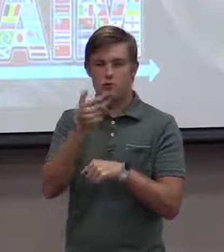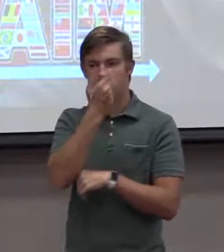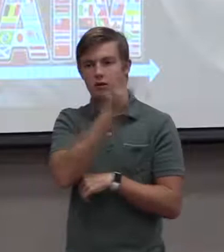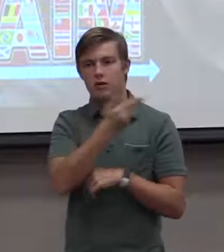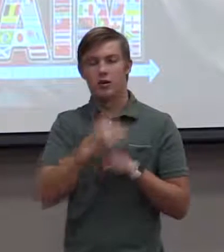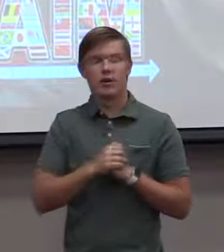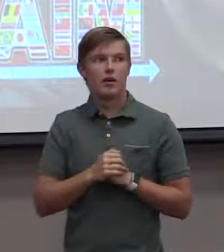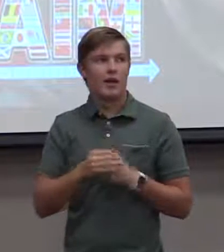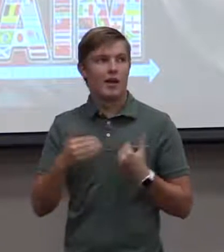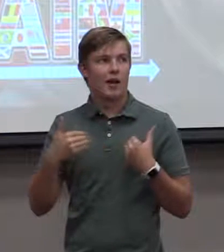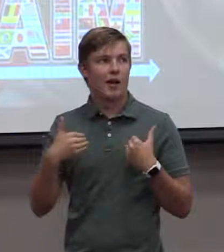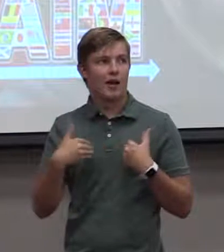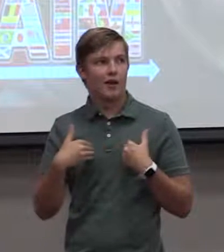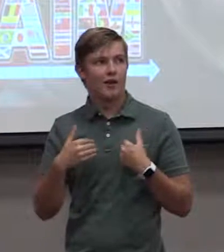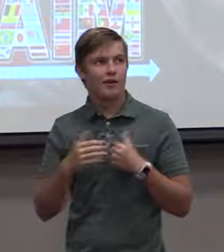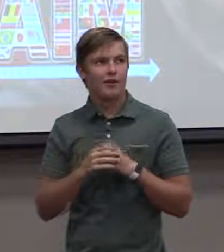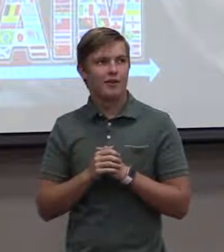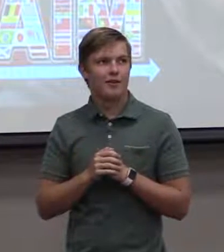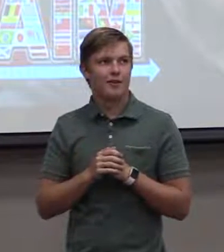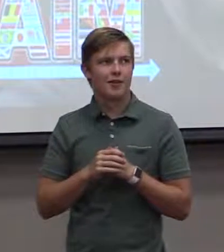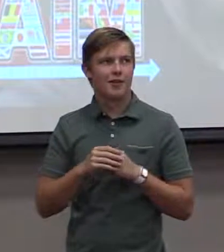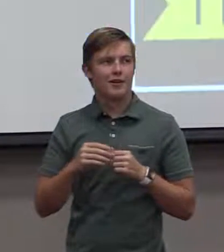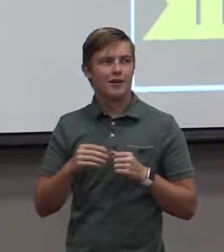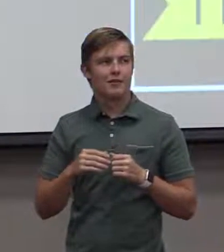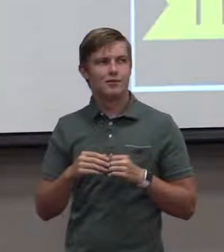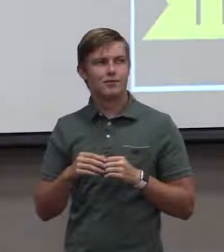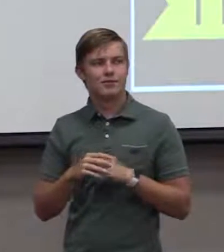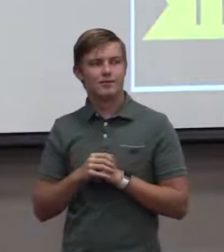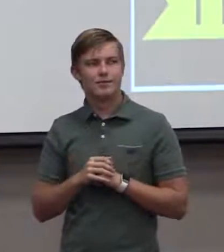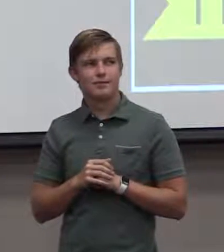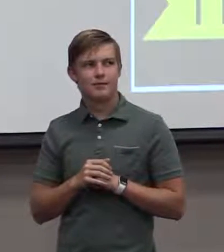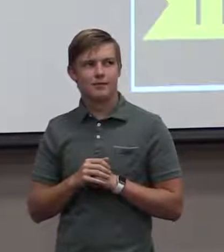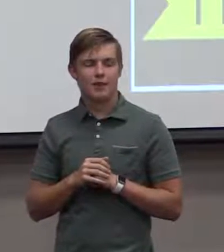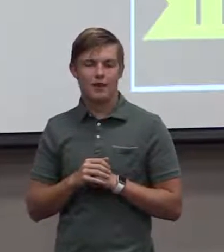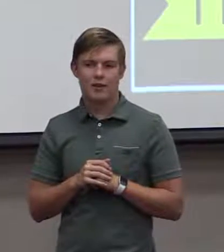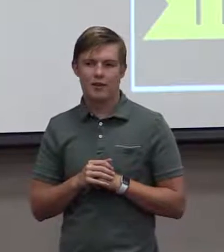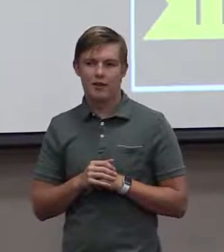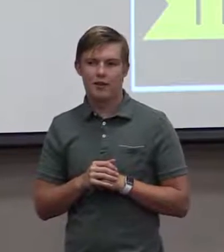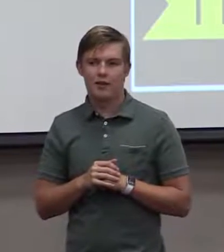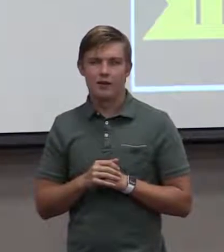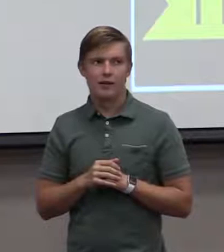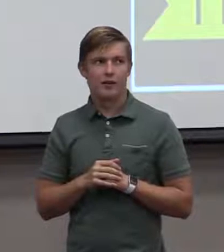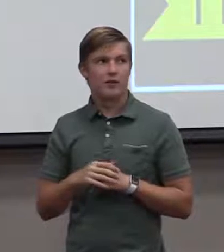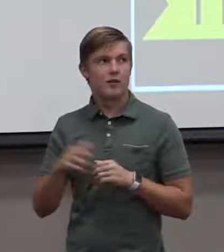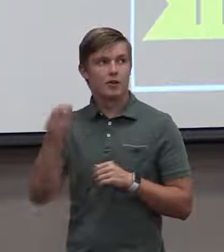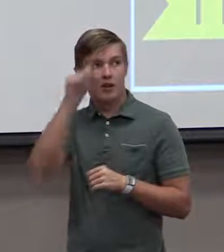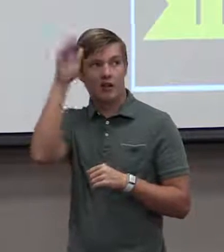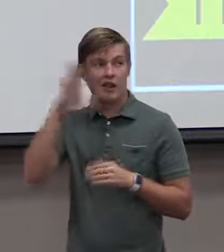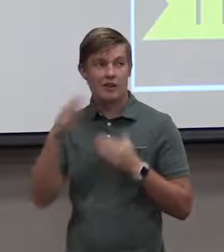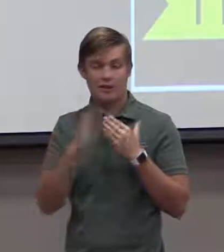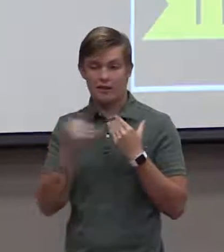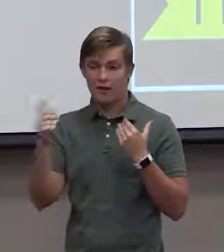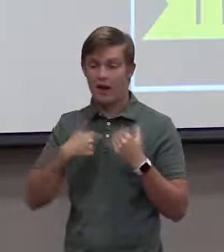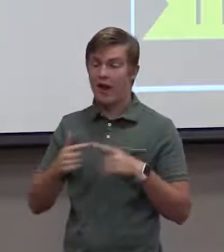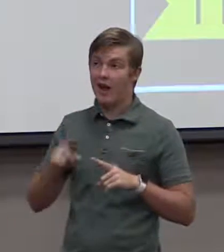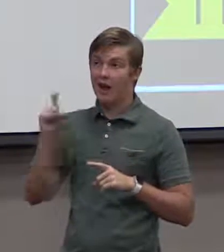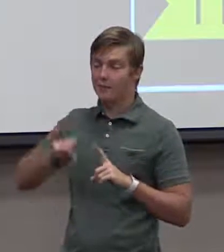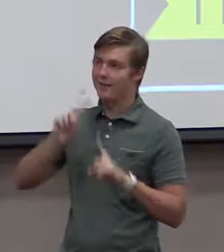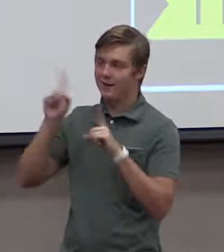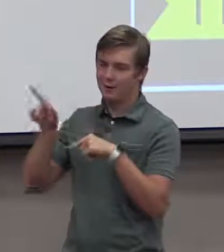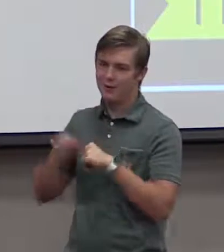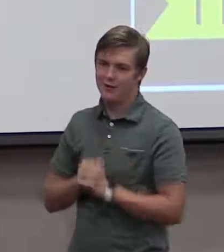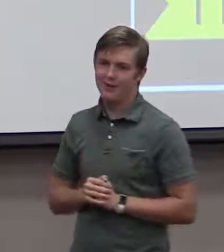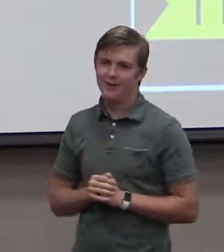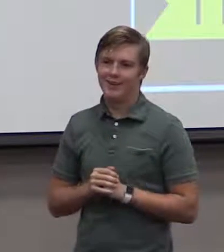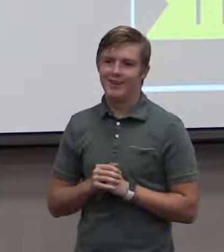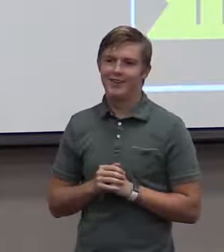or fashion overlap with them and be a part of the work as well. So Alaska is calling. I must go, and